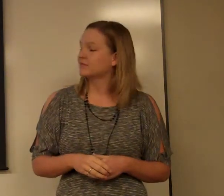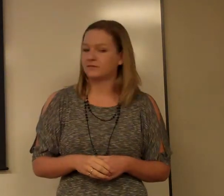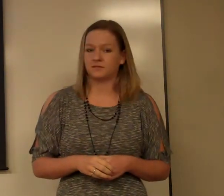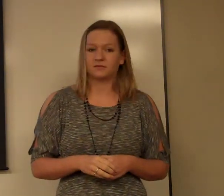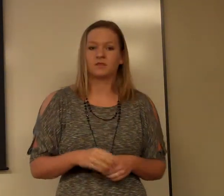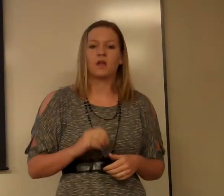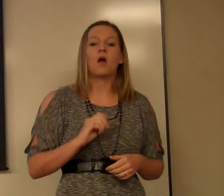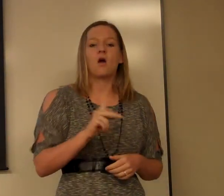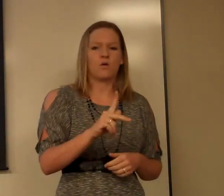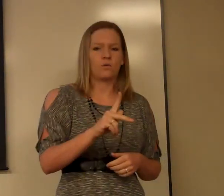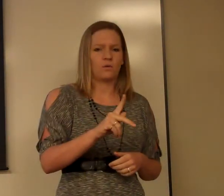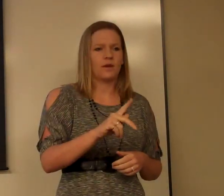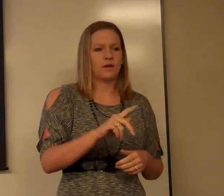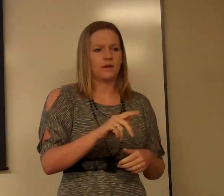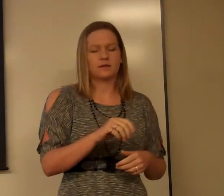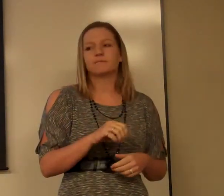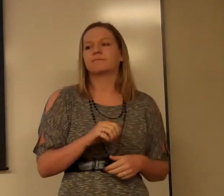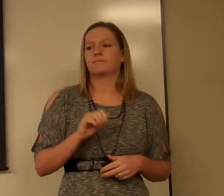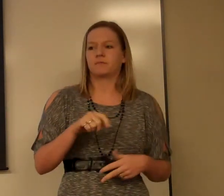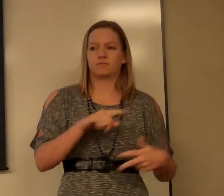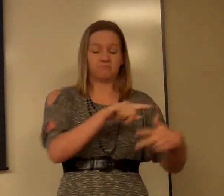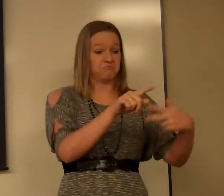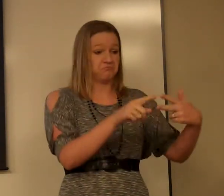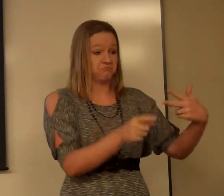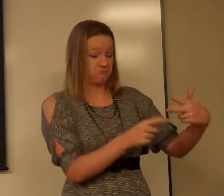All right, I'm going to put that down here for number 3.